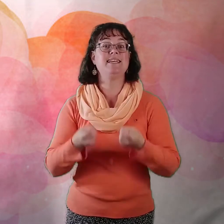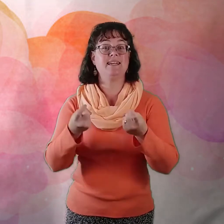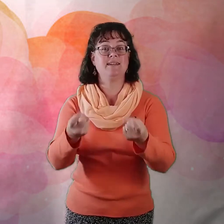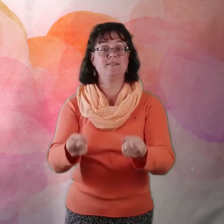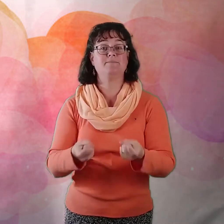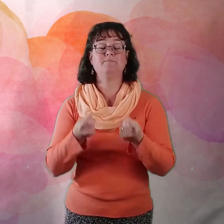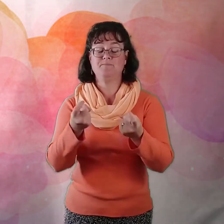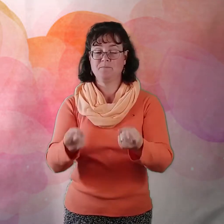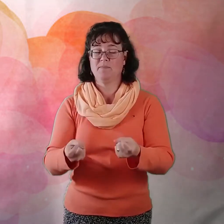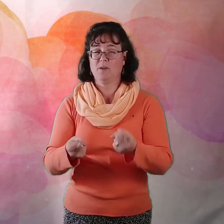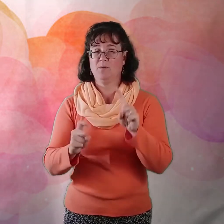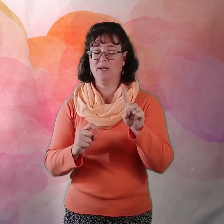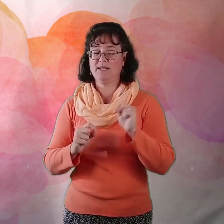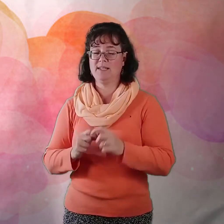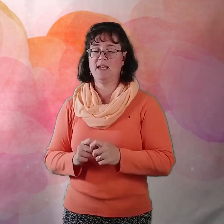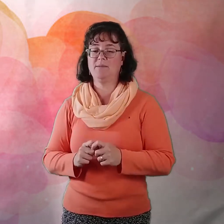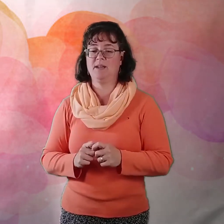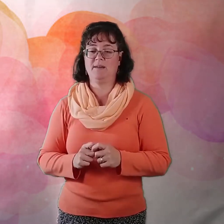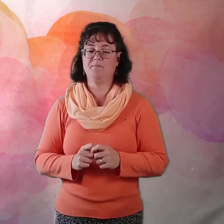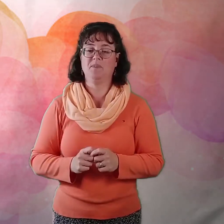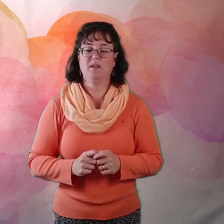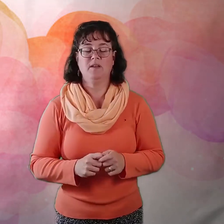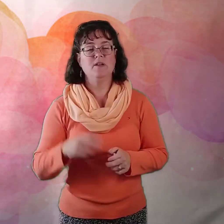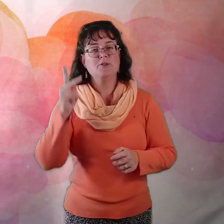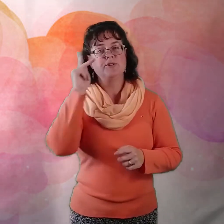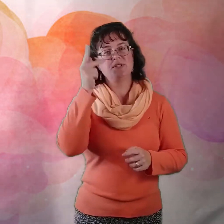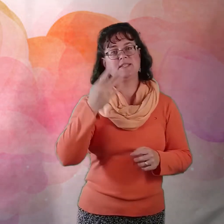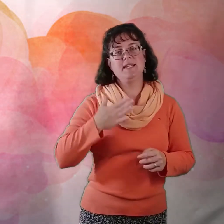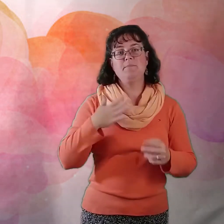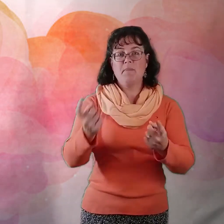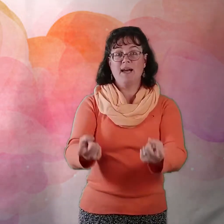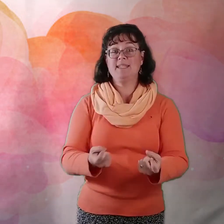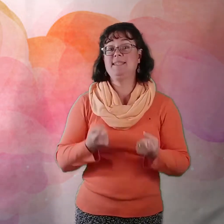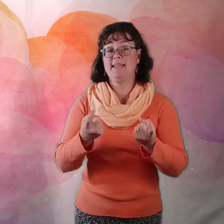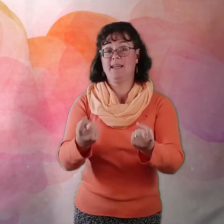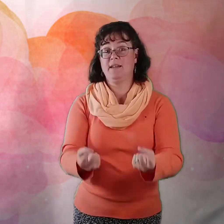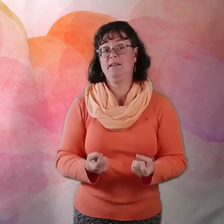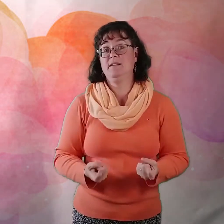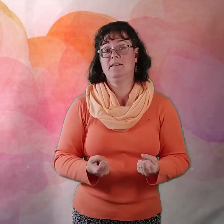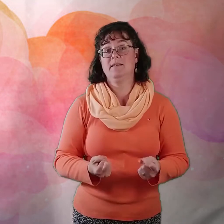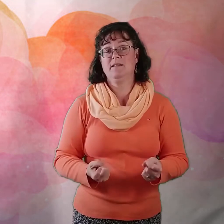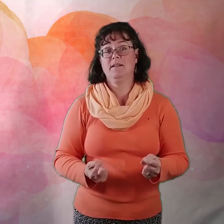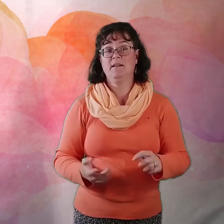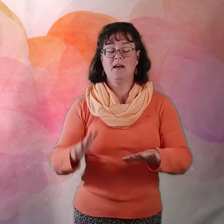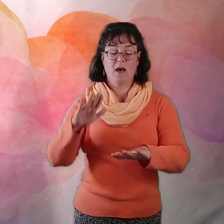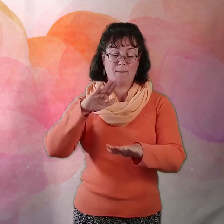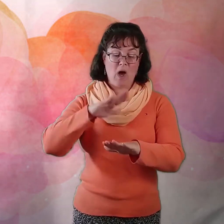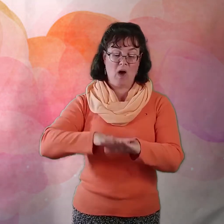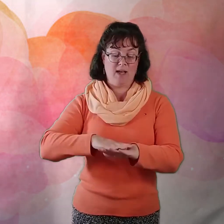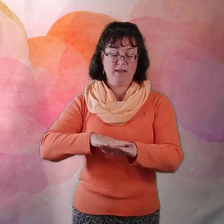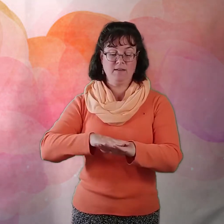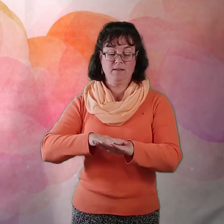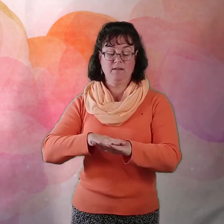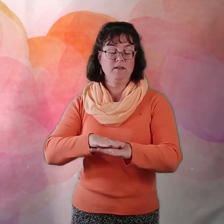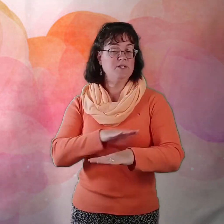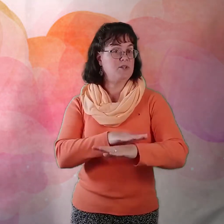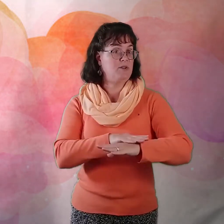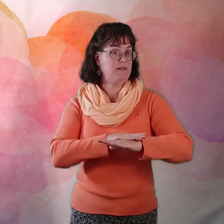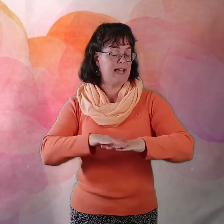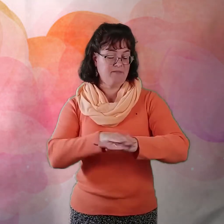sin. We'll get to that in a minute. To see my sin upon, so your left